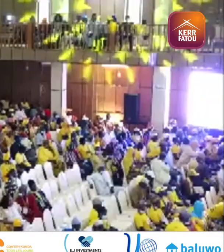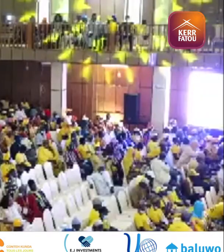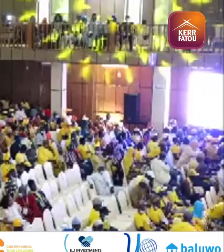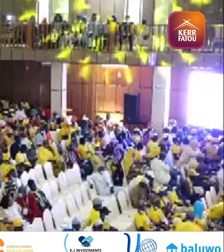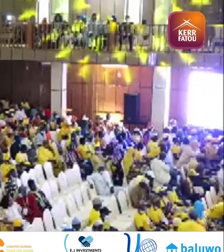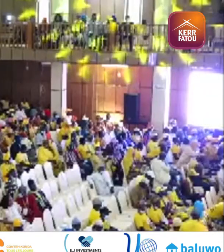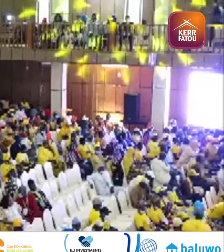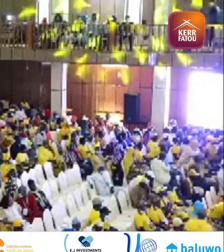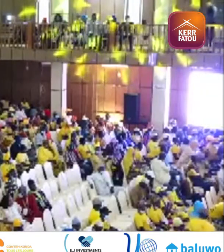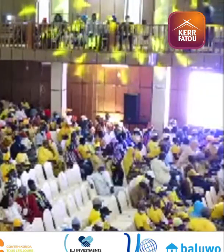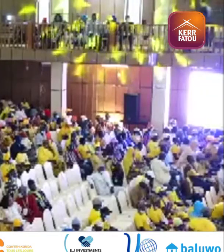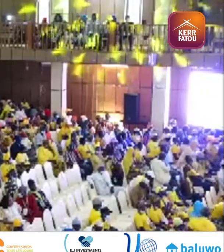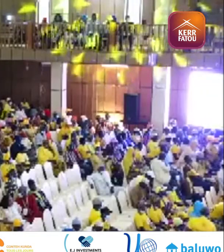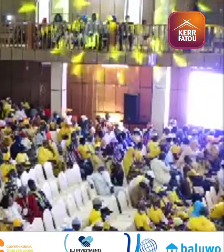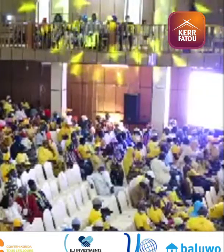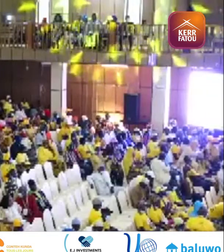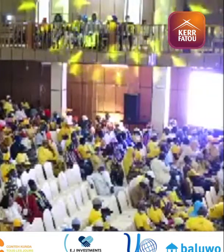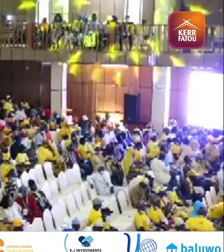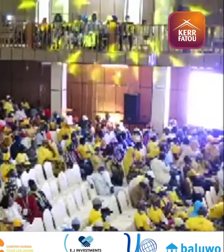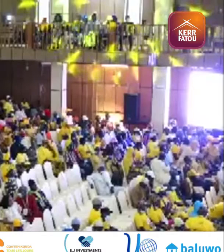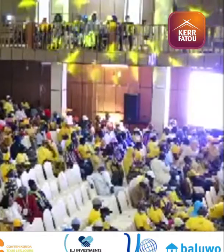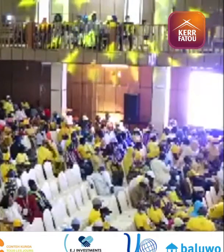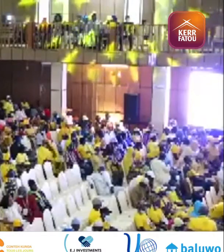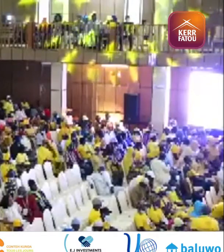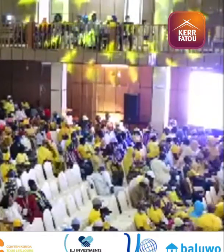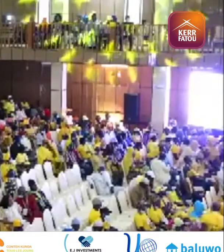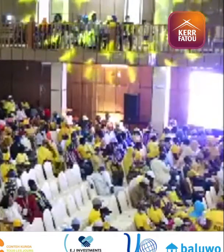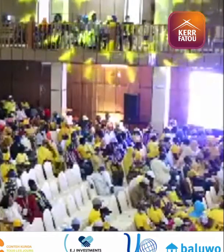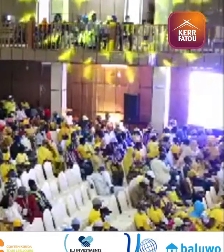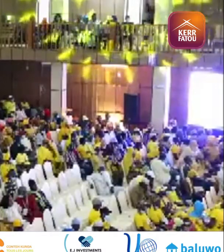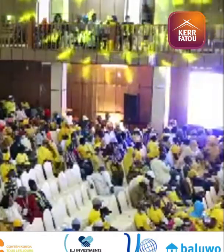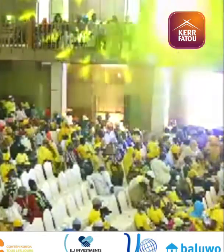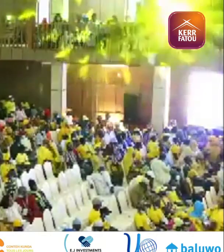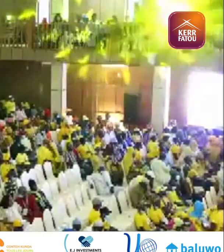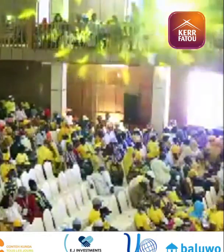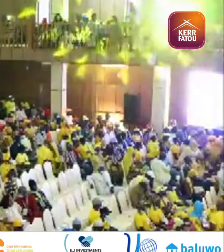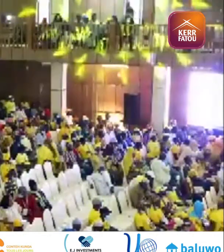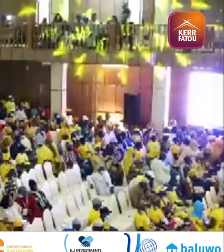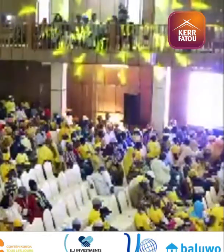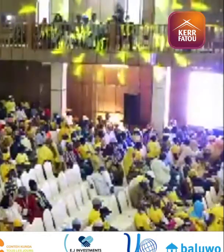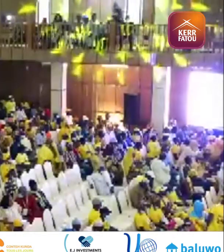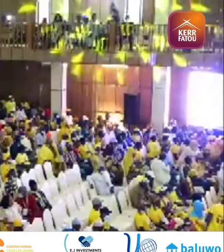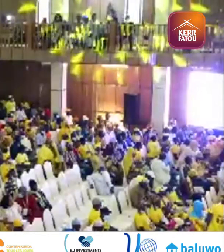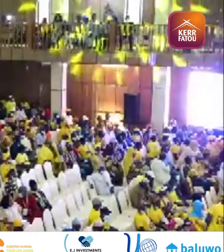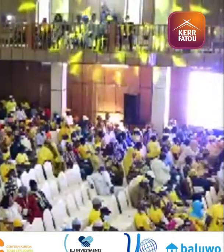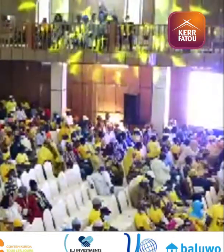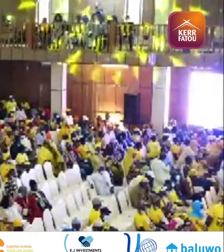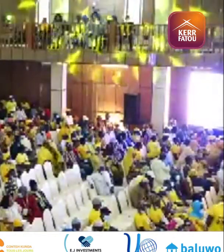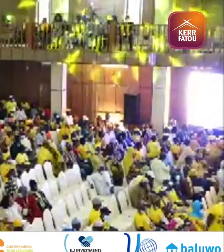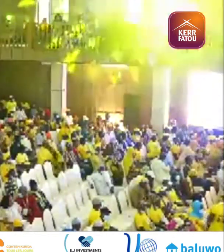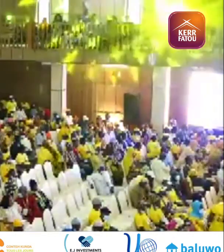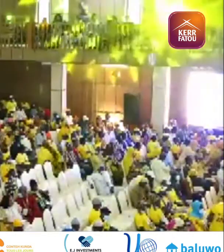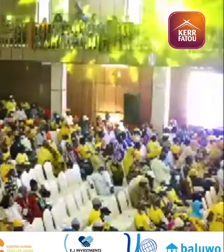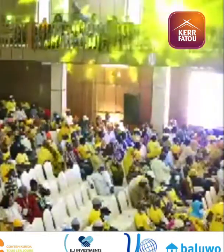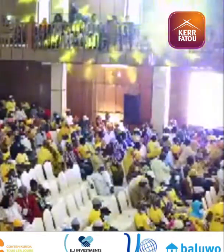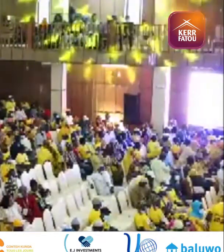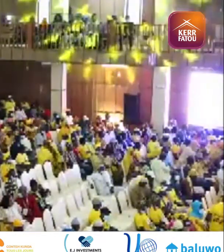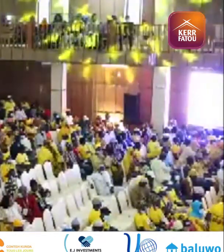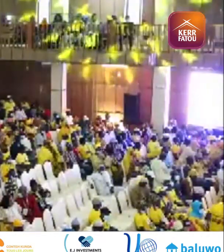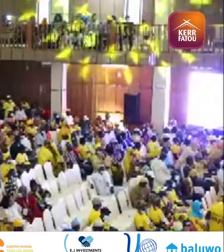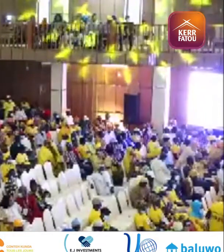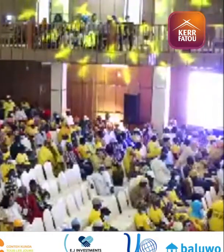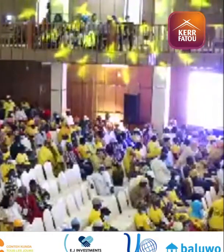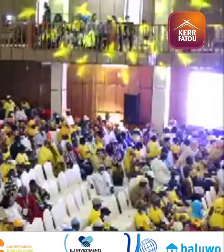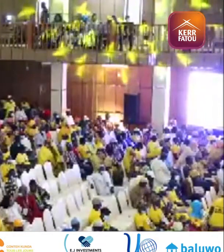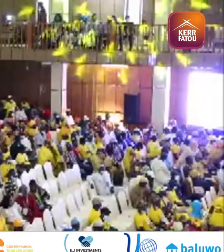Gambian people, it was really turned out into an activity by an organization that was seeking or